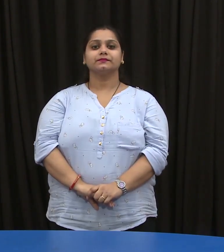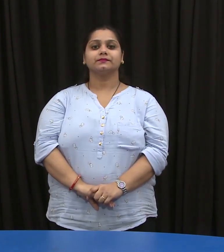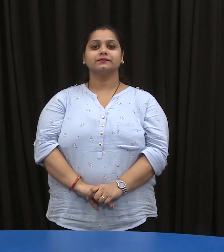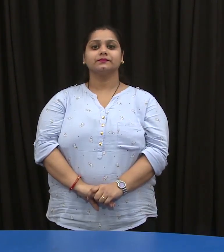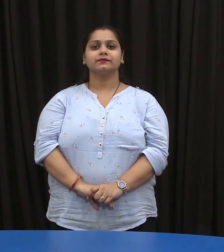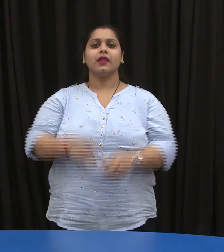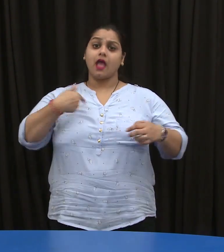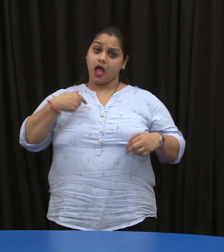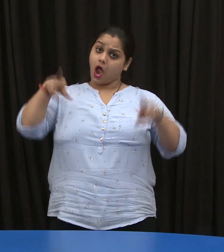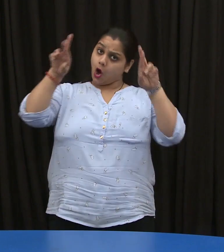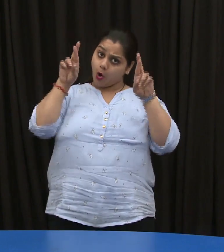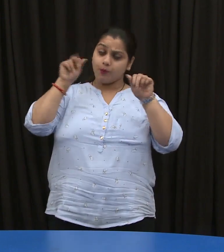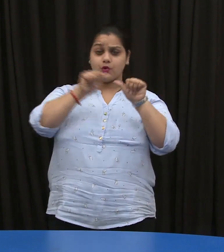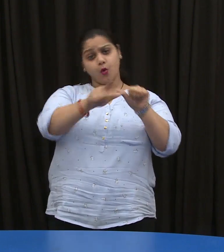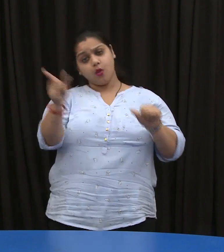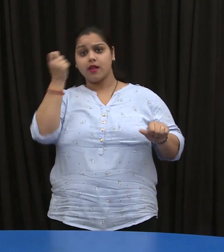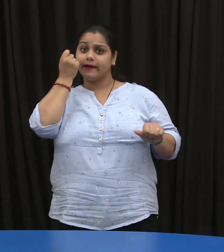I hope you understood it well.